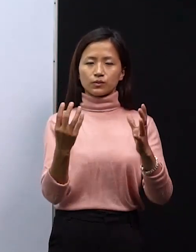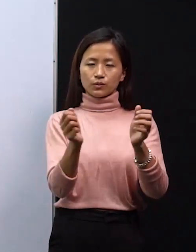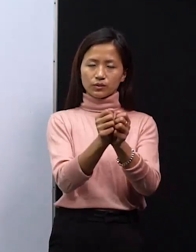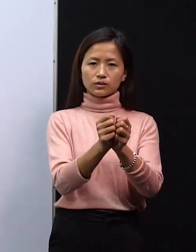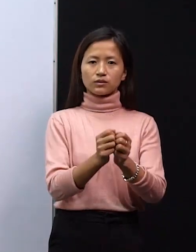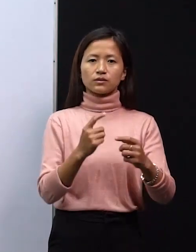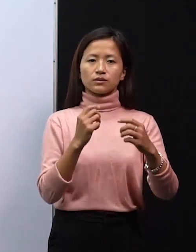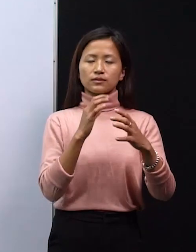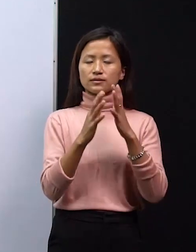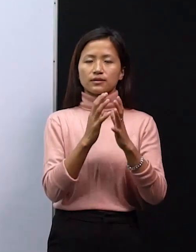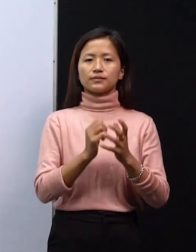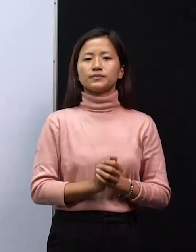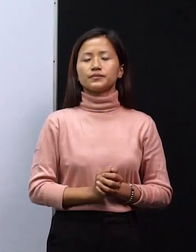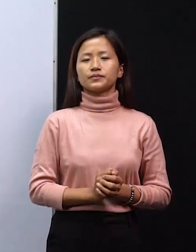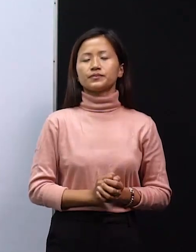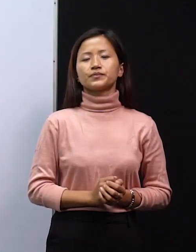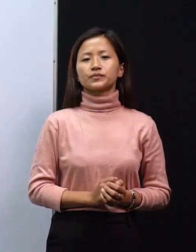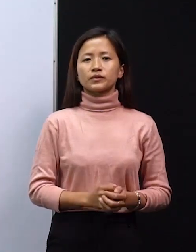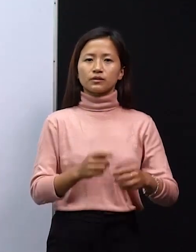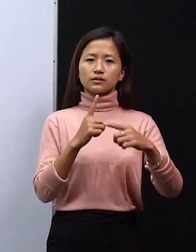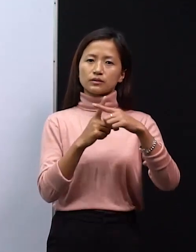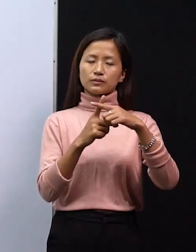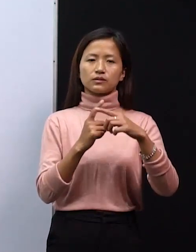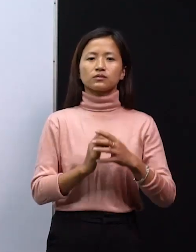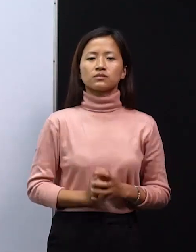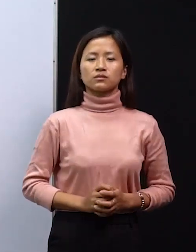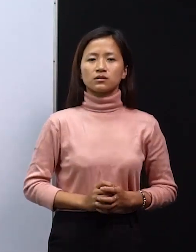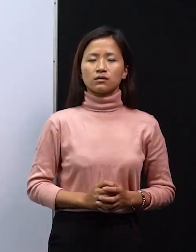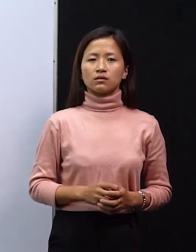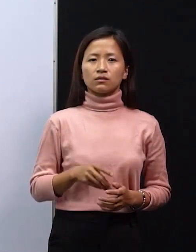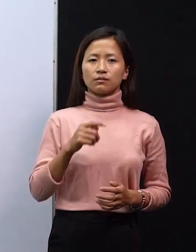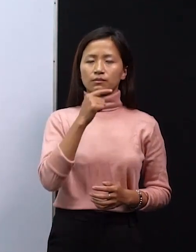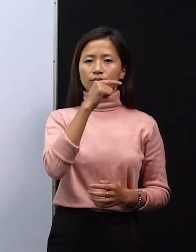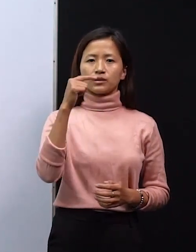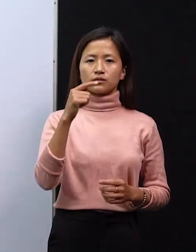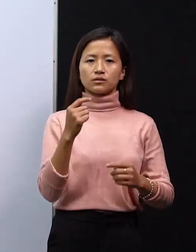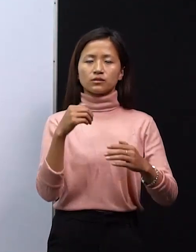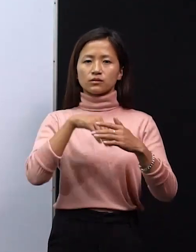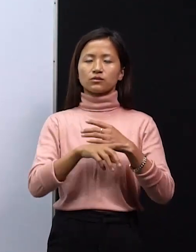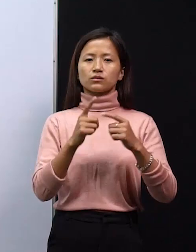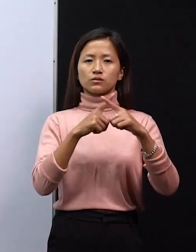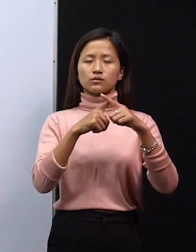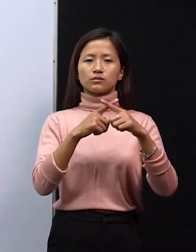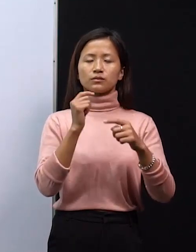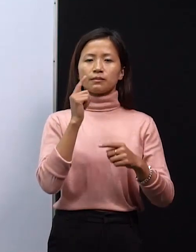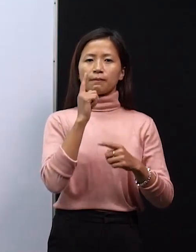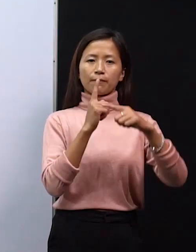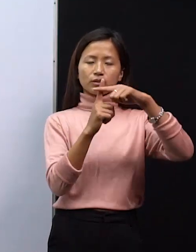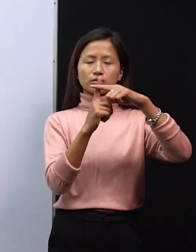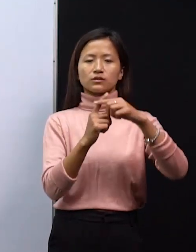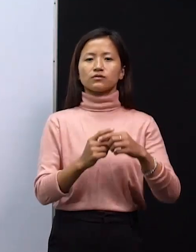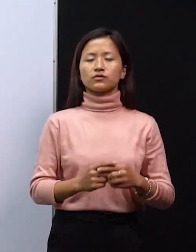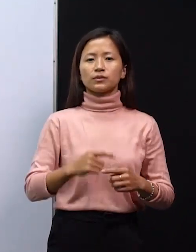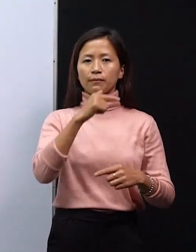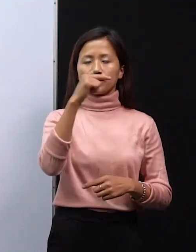Okay, so no sign is given here means it is plus. So minus in the plus will give you minus. The numbers will